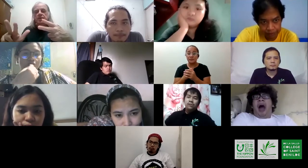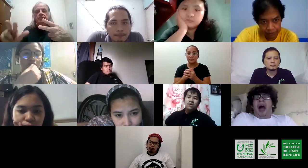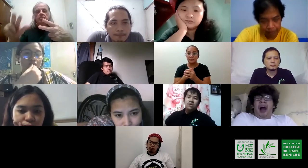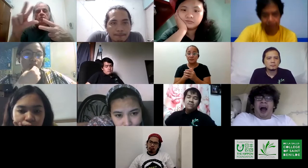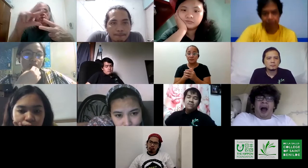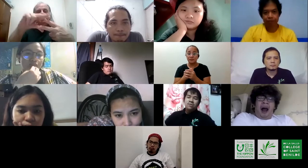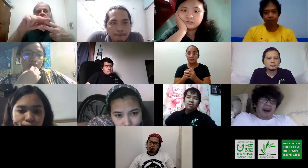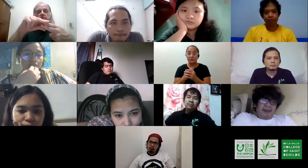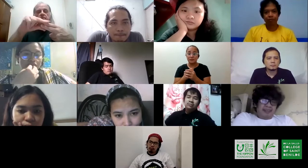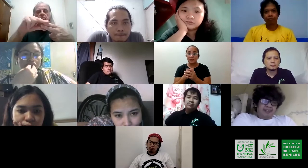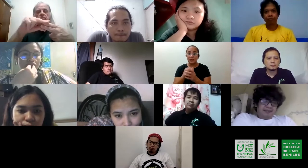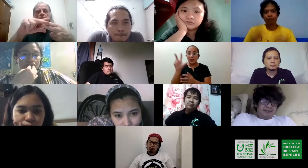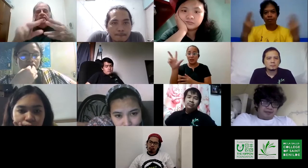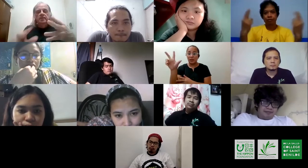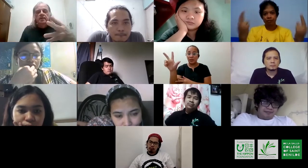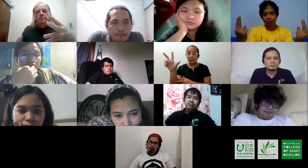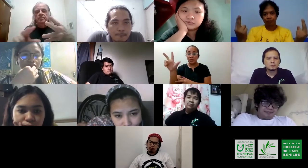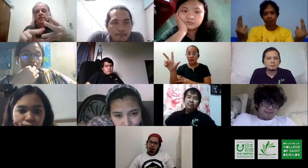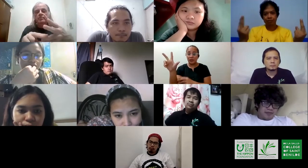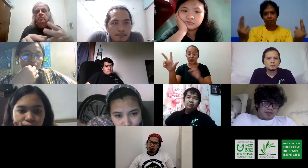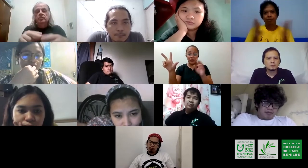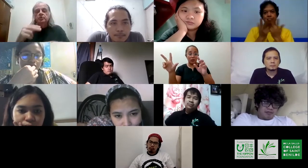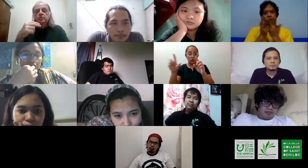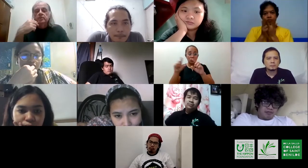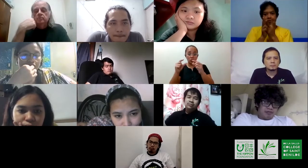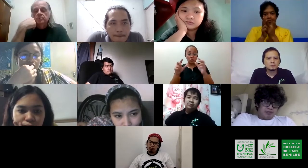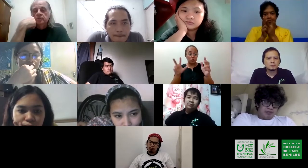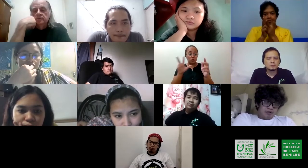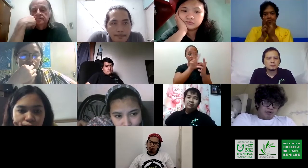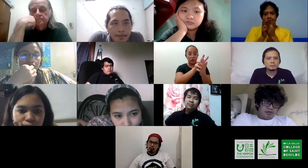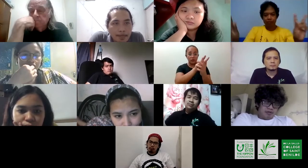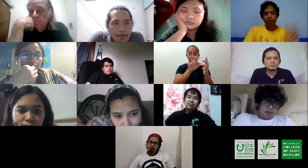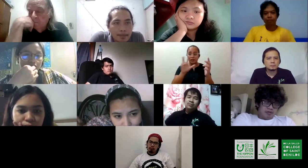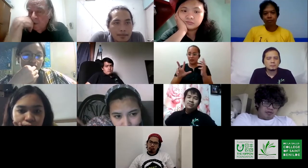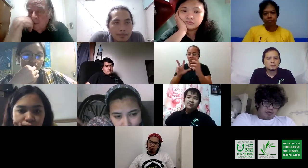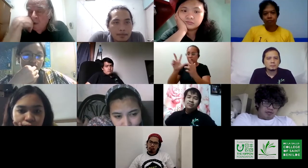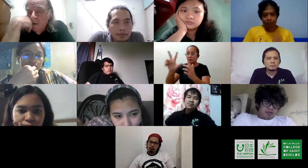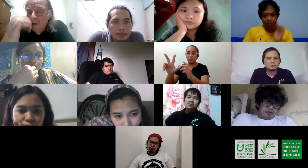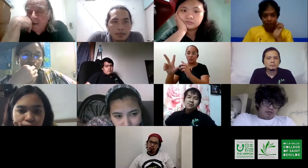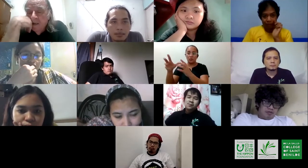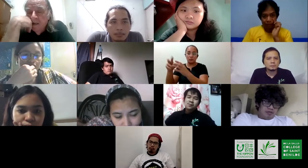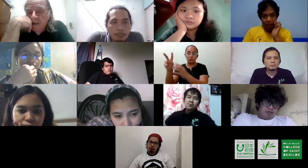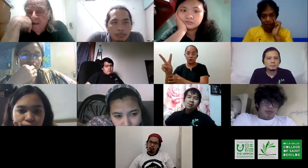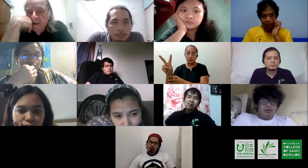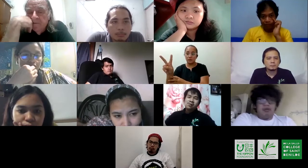3 people will join group 1 and 3 people will join group 2.